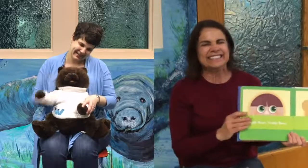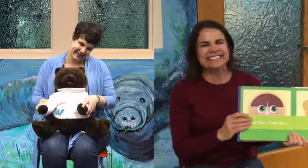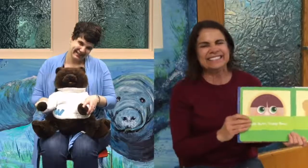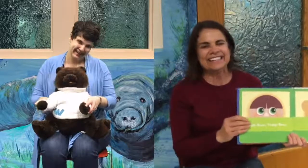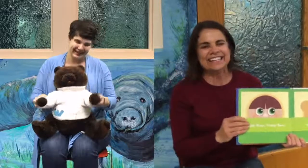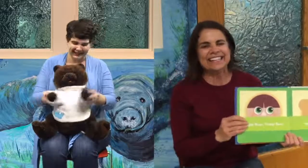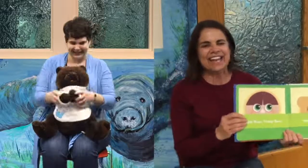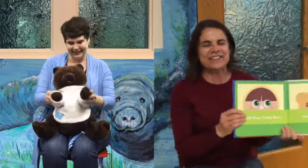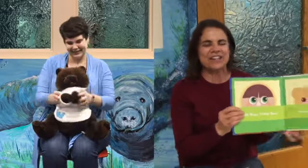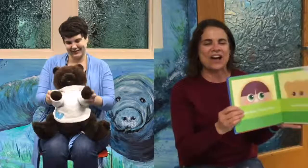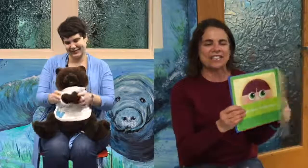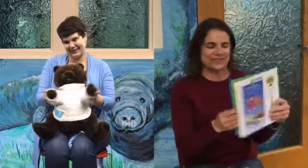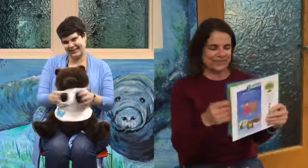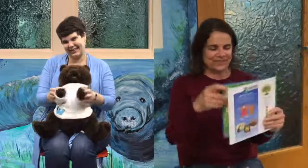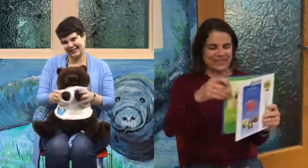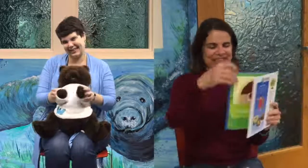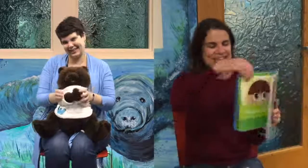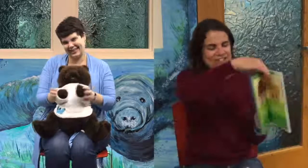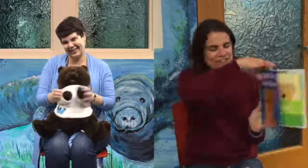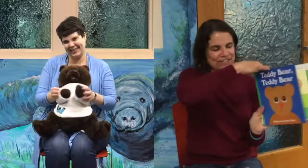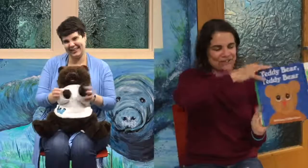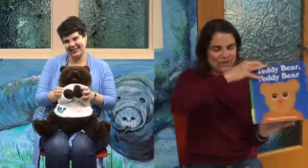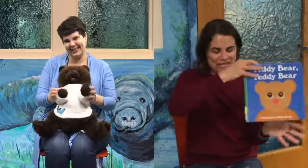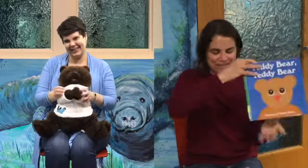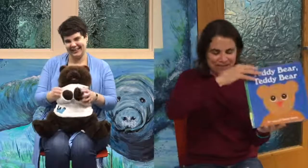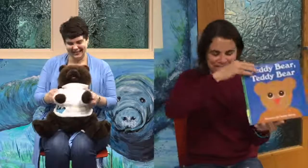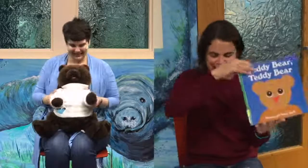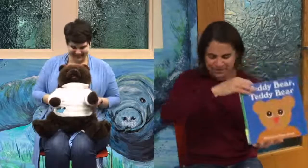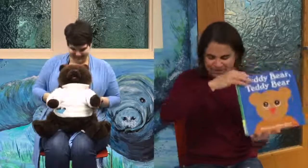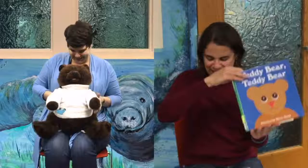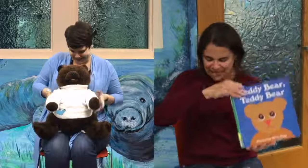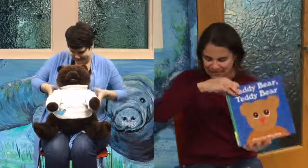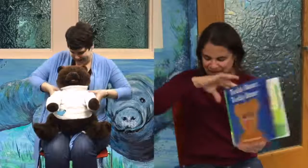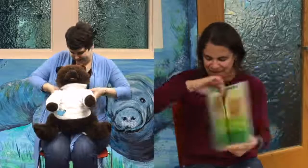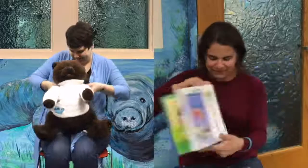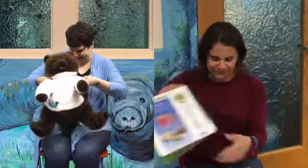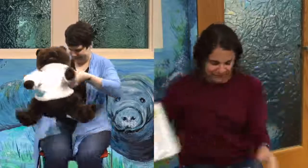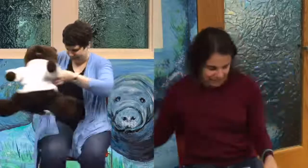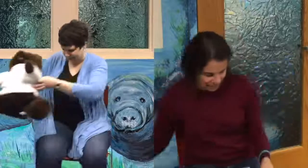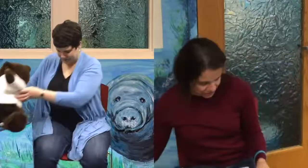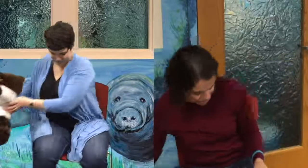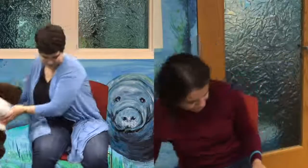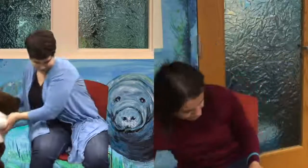Good night. Good. That was awesome. Thank you for joining me with teddy bear. All right.